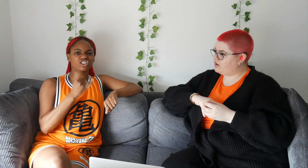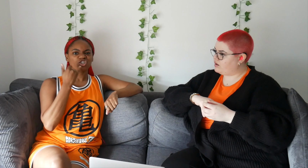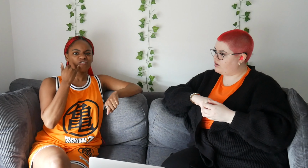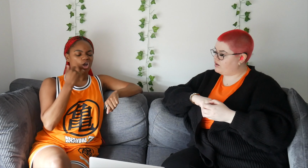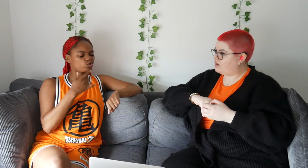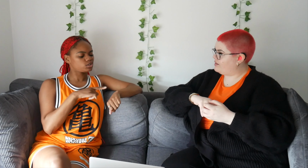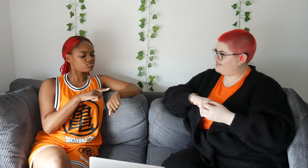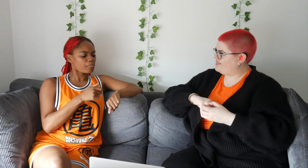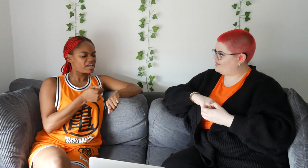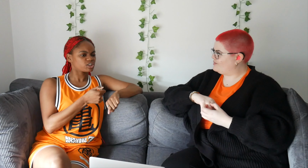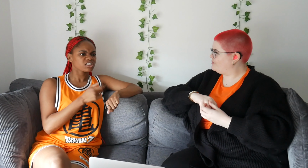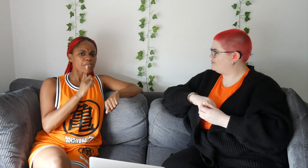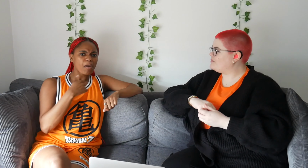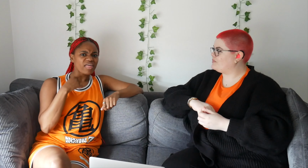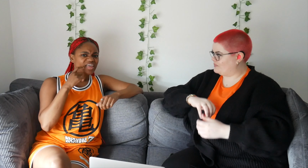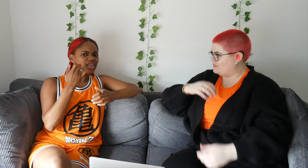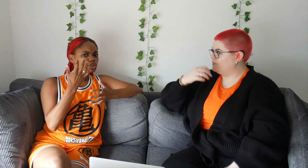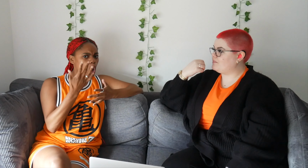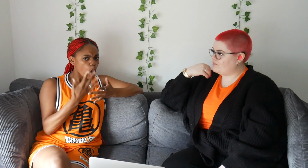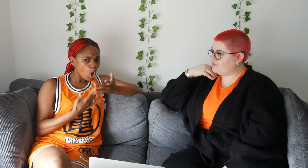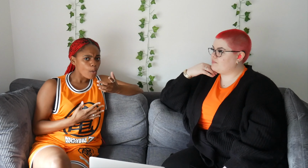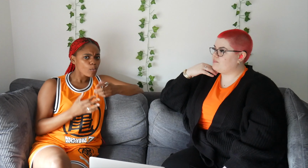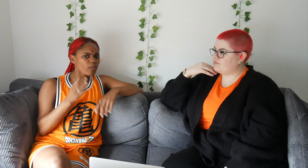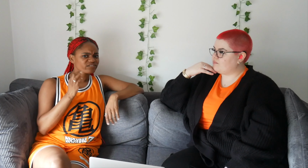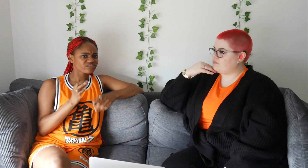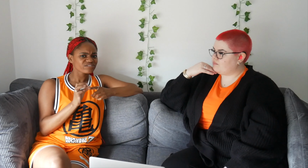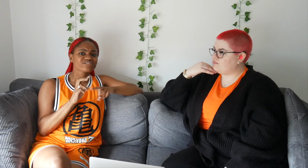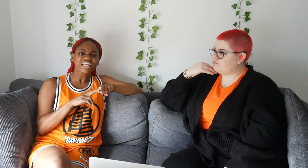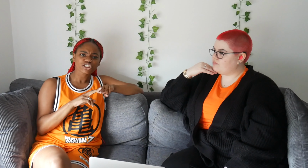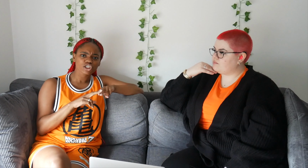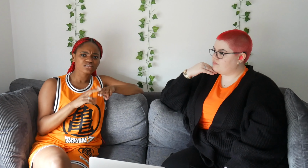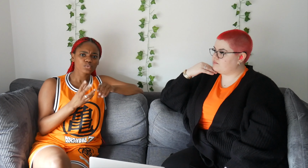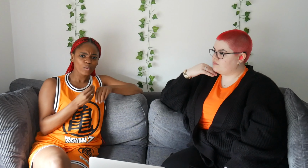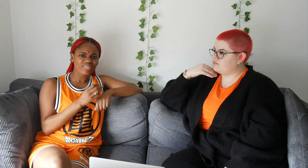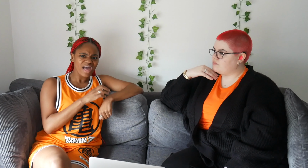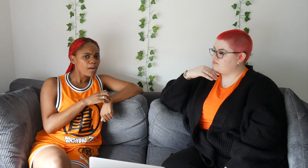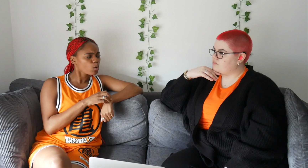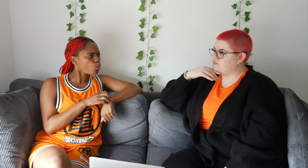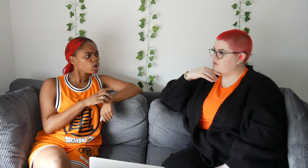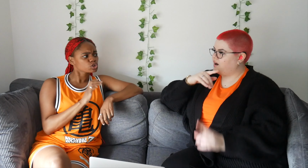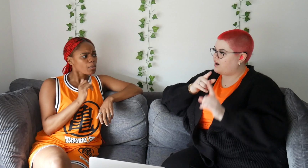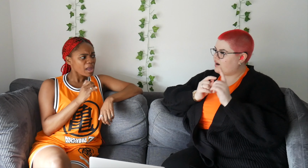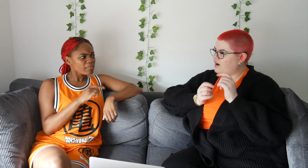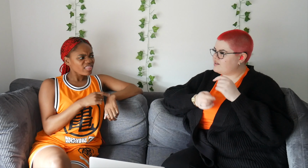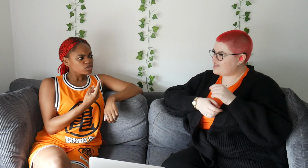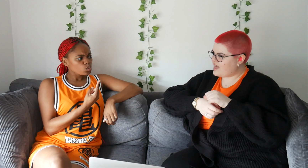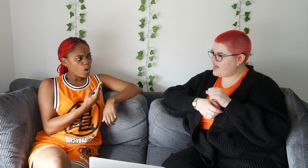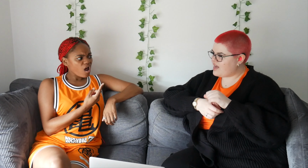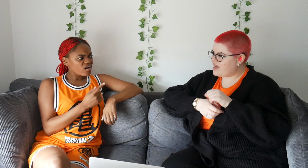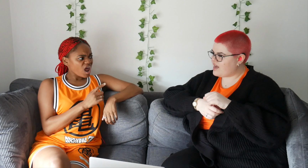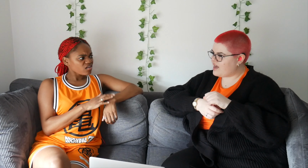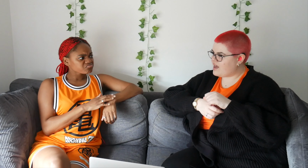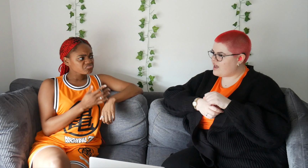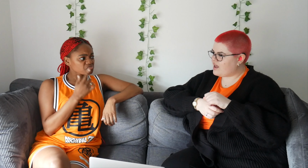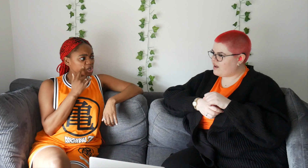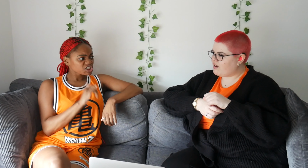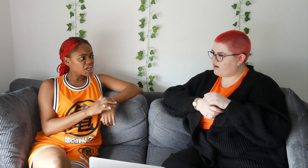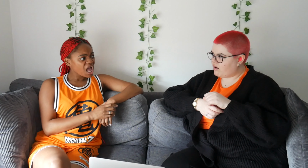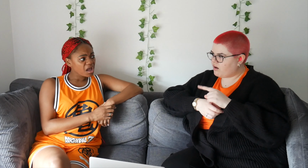just connected to your phone for your messages. But I think there's quite a few more features with the Apple Watch, so maybe that's one of them. We can